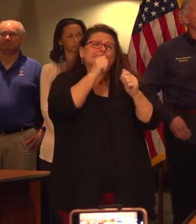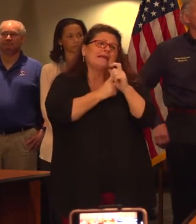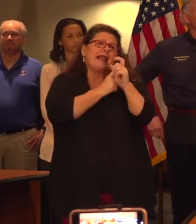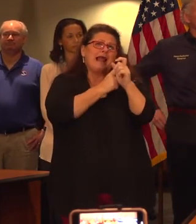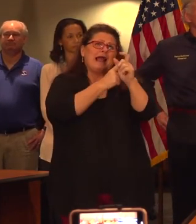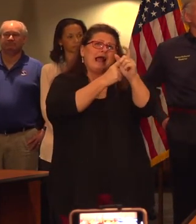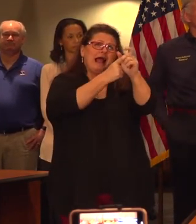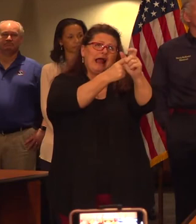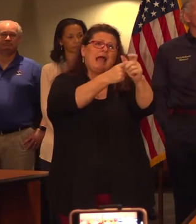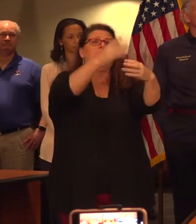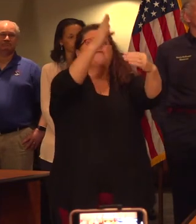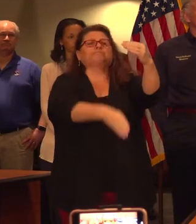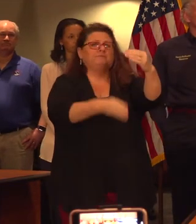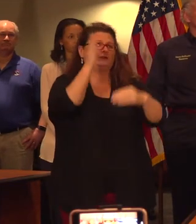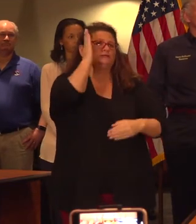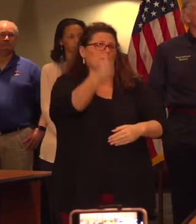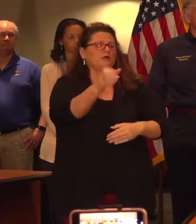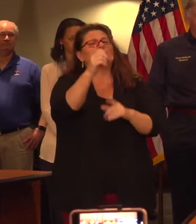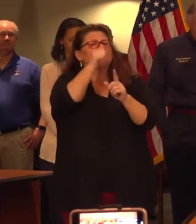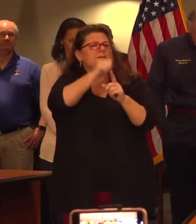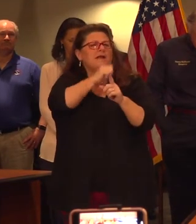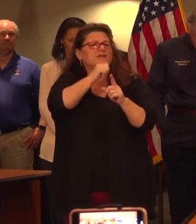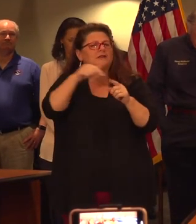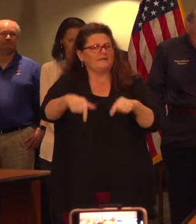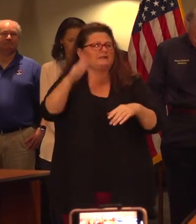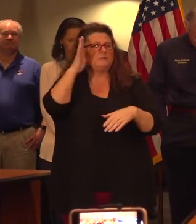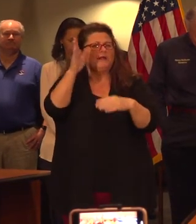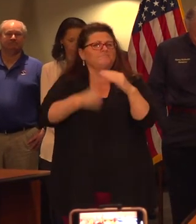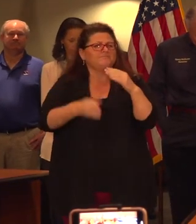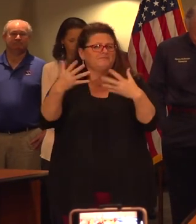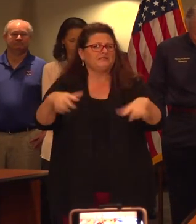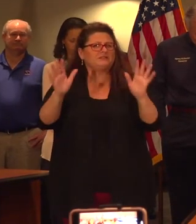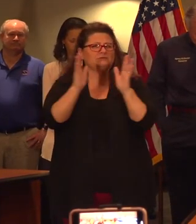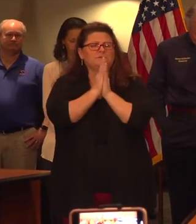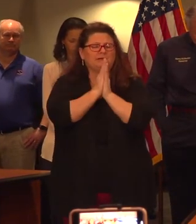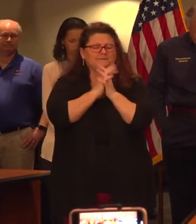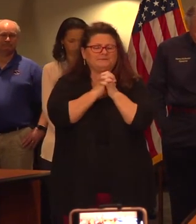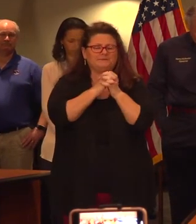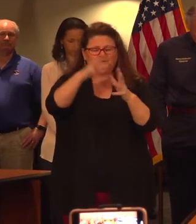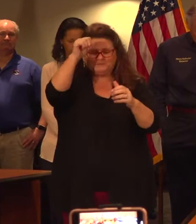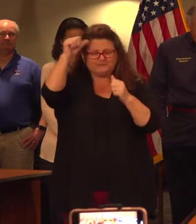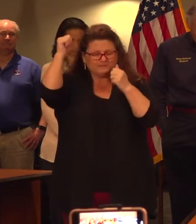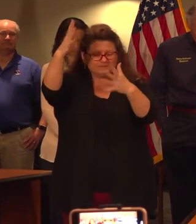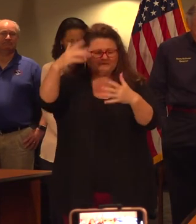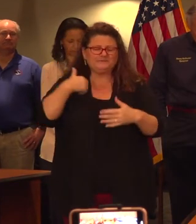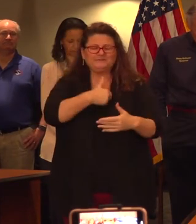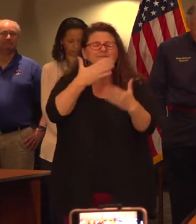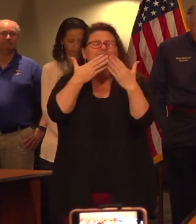that this too will pass. Let us pray as you pray in your own tradition. Our Father, we thank you so